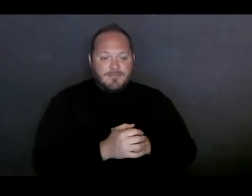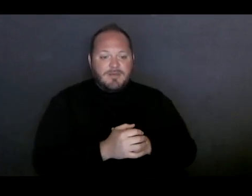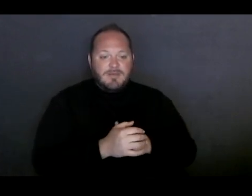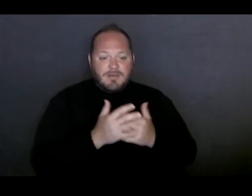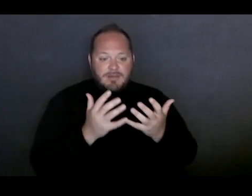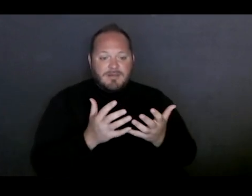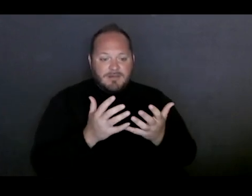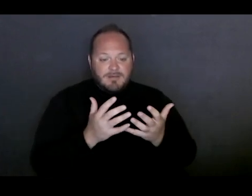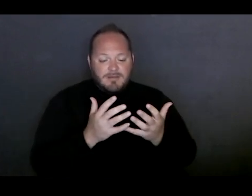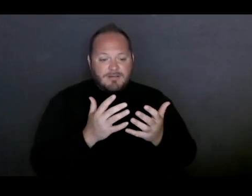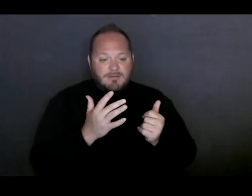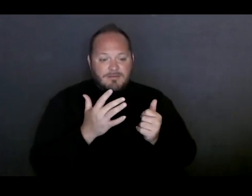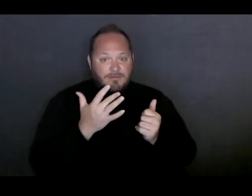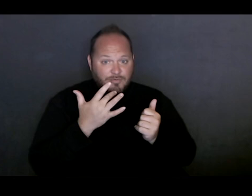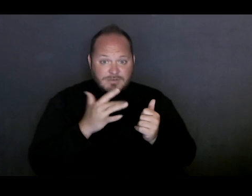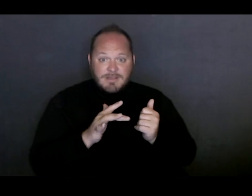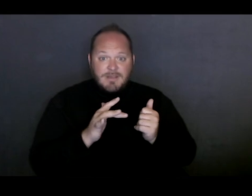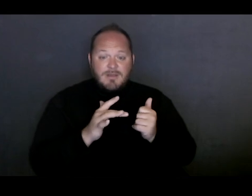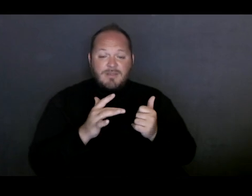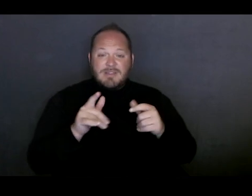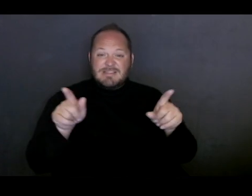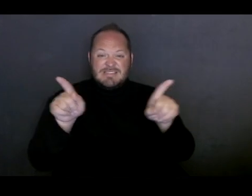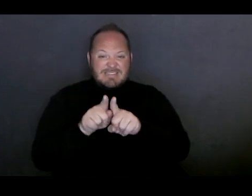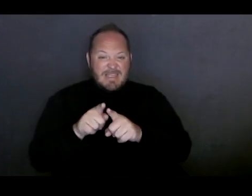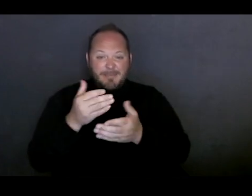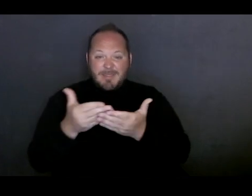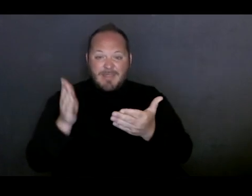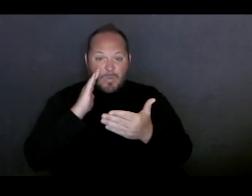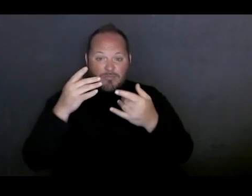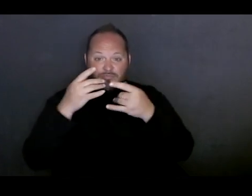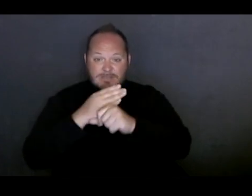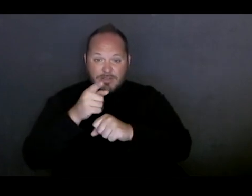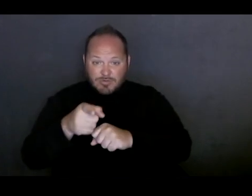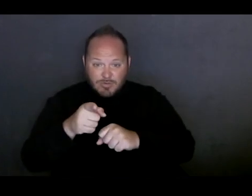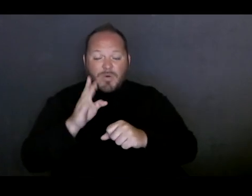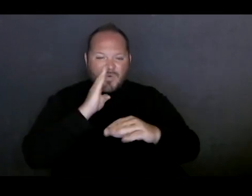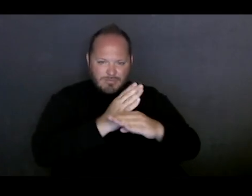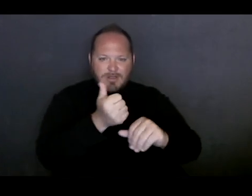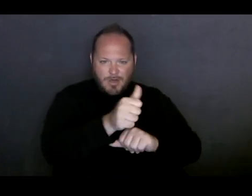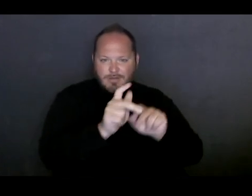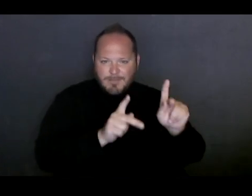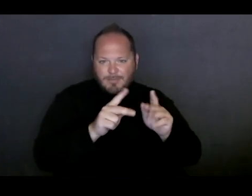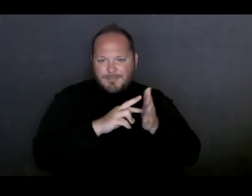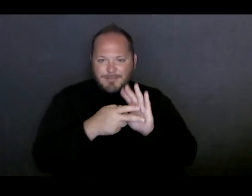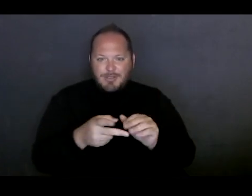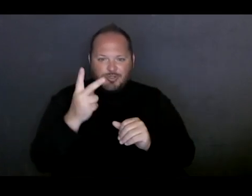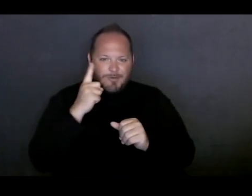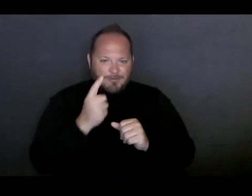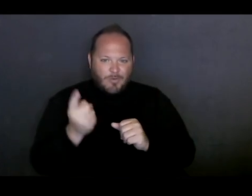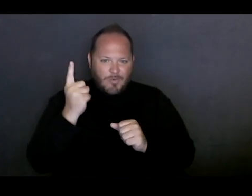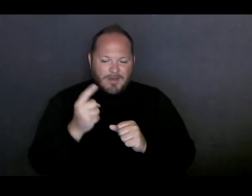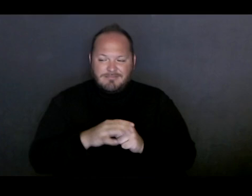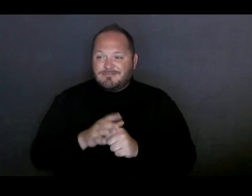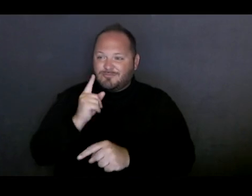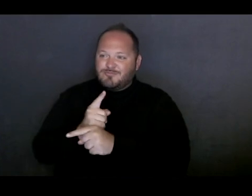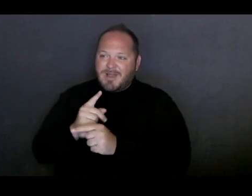other people. So you really get a two for one. Right, and so it's a win-win all the way around, regardless